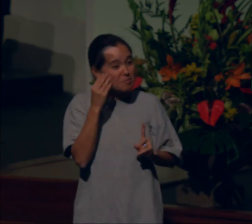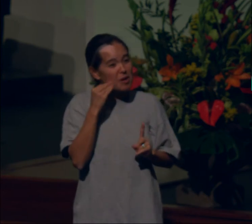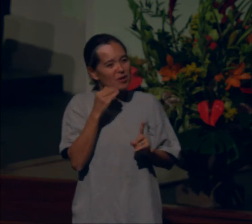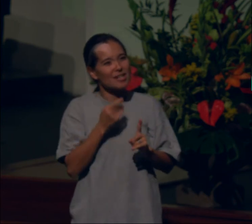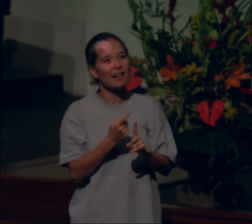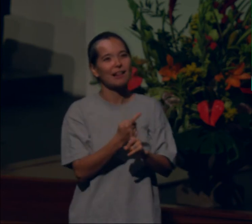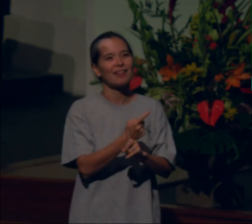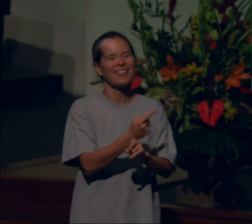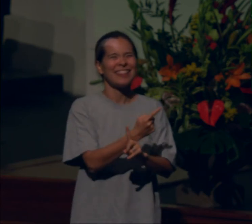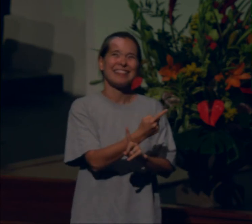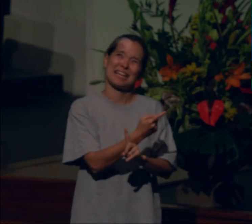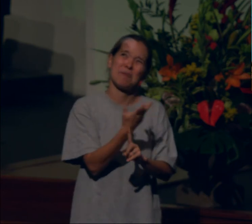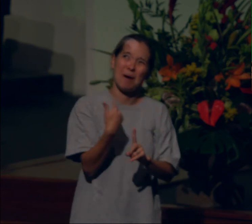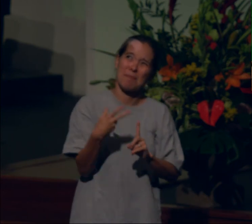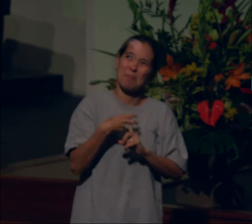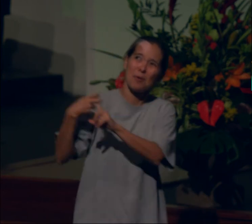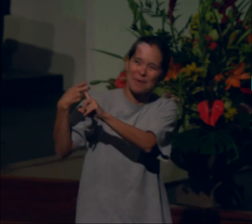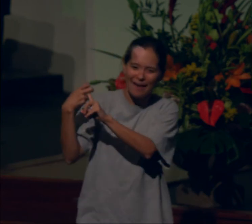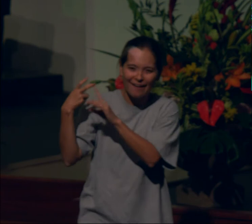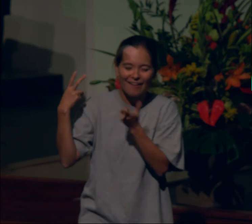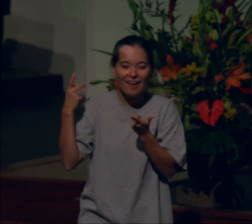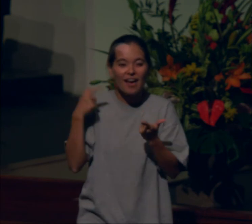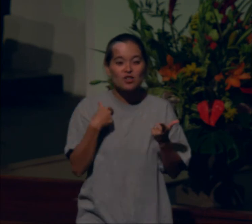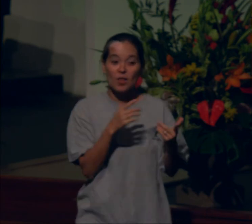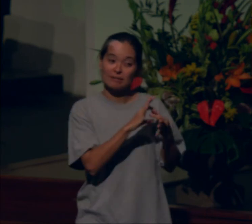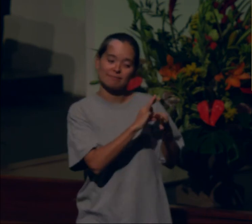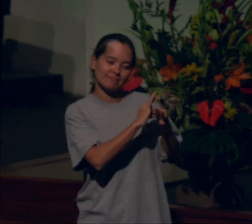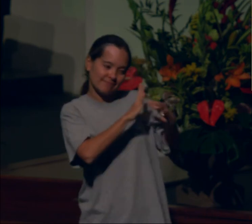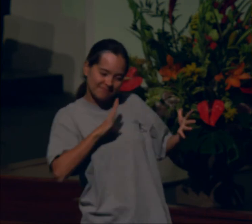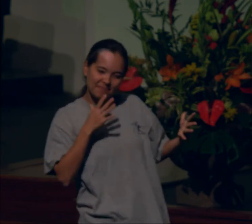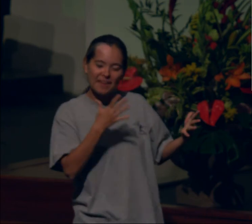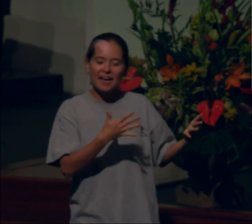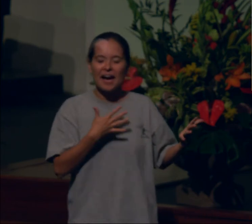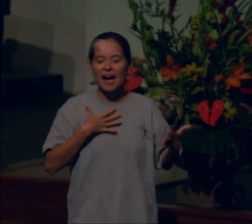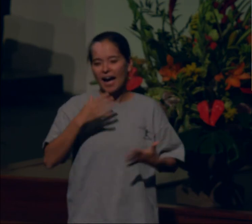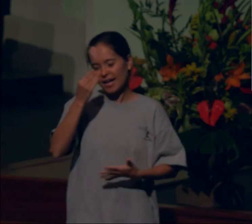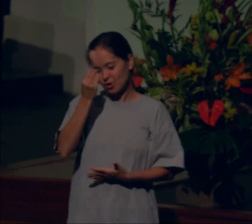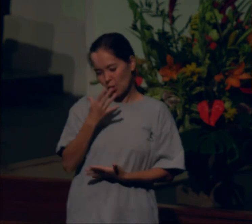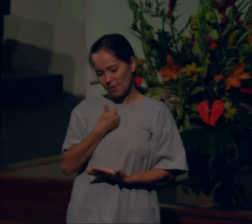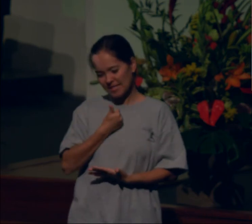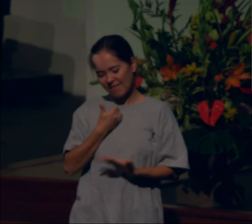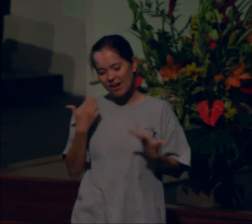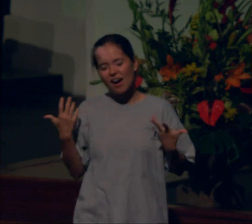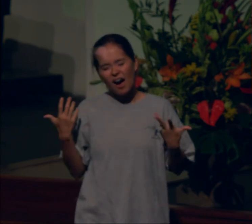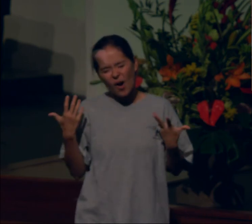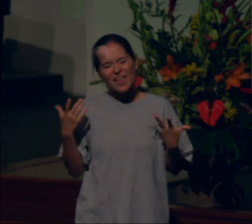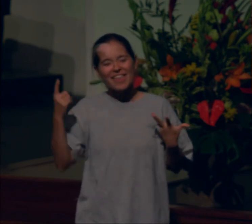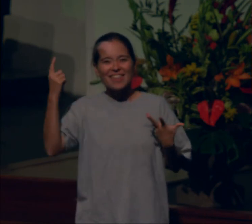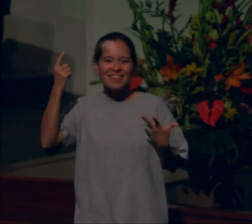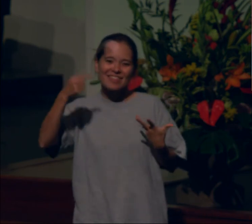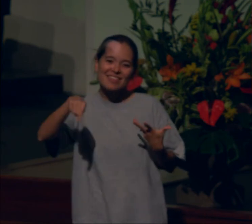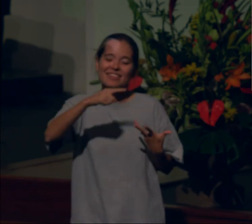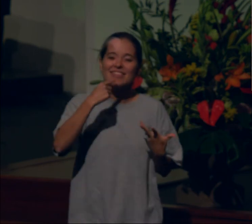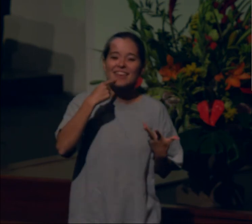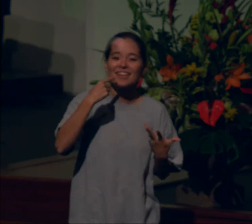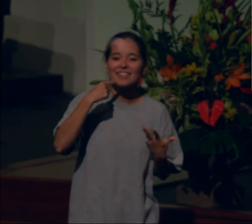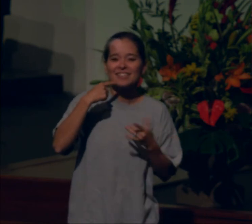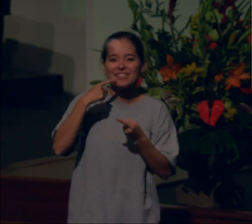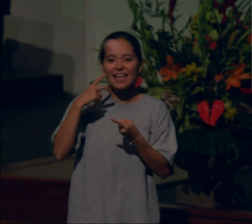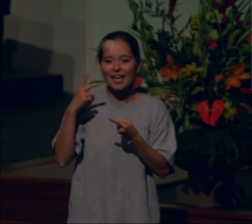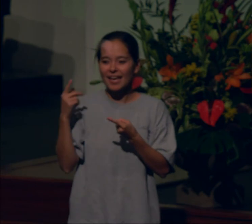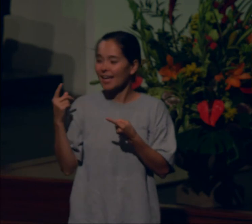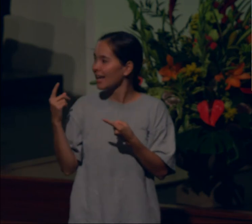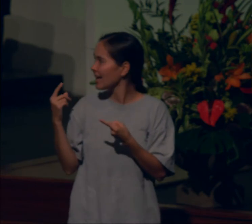Yeah. And so I got out of that relationship, and I thought to myself, you know, they say that, you know, the cerebral cortex is